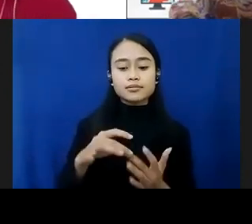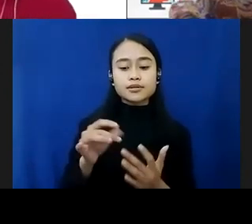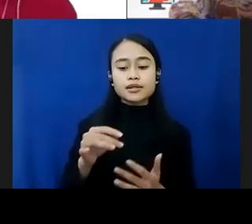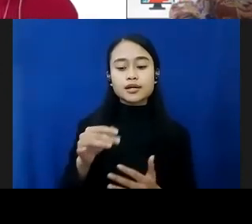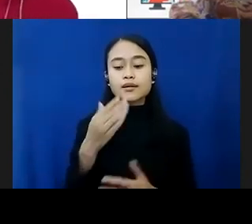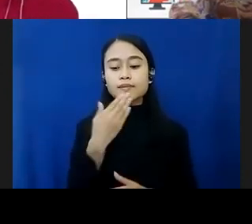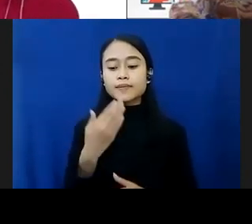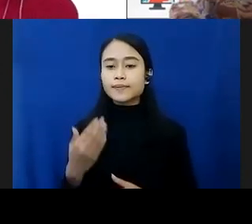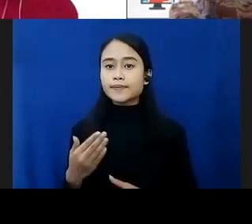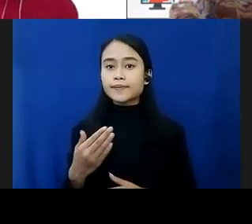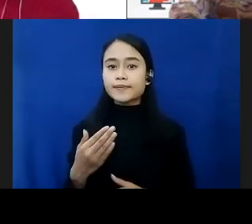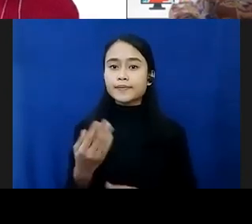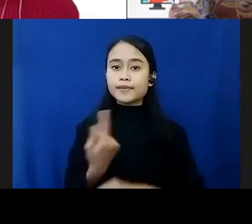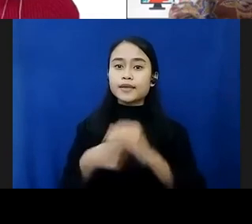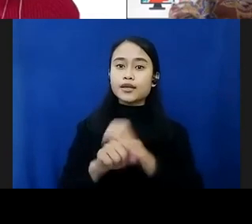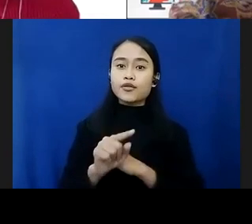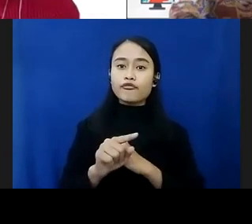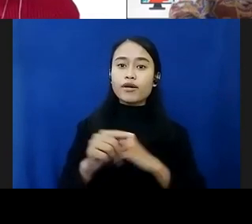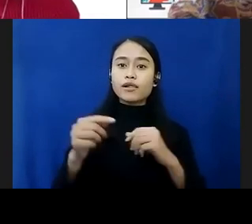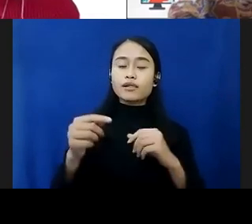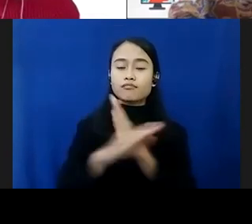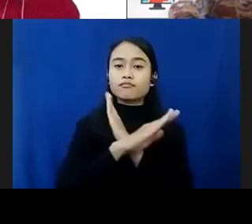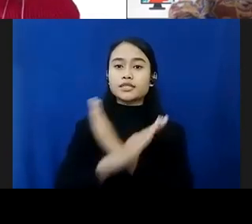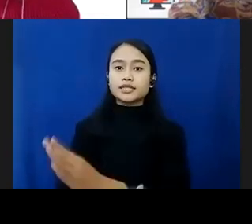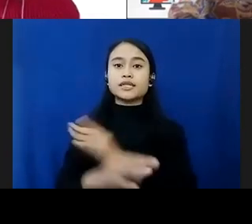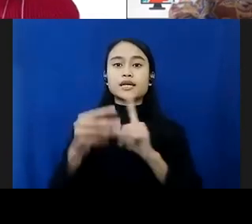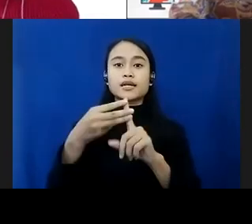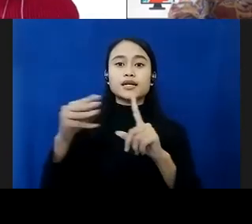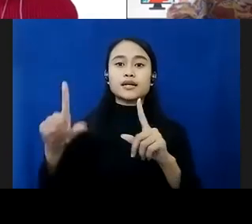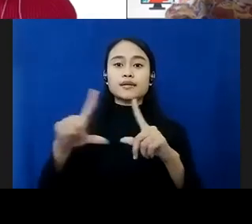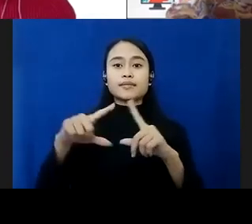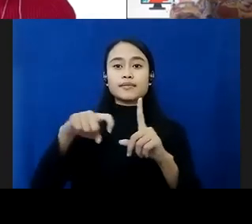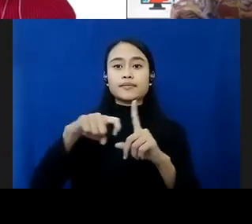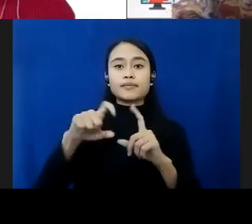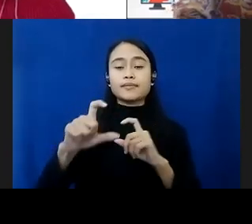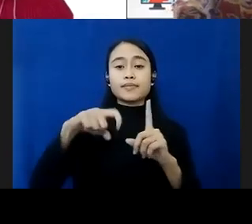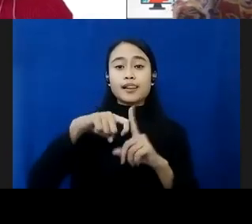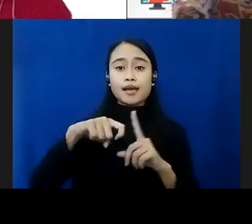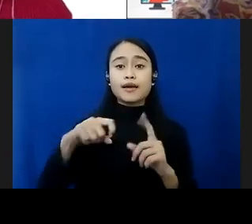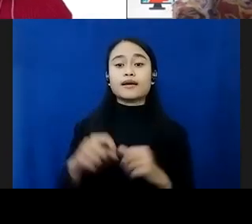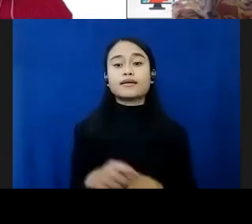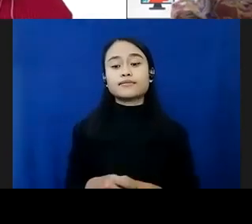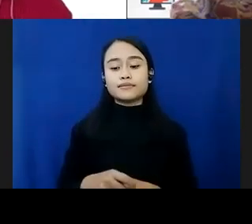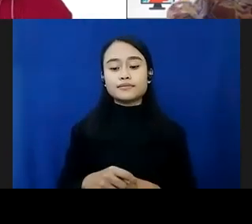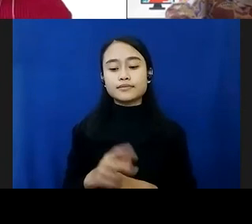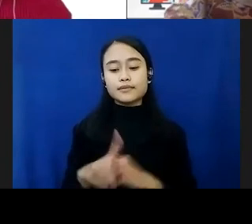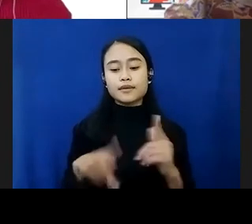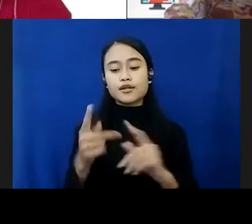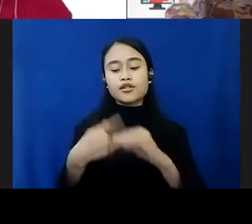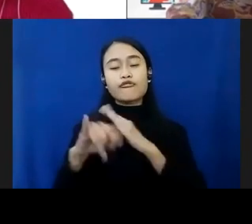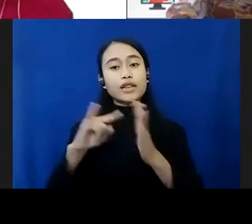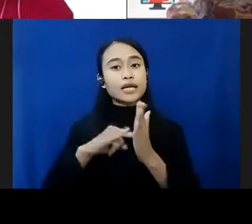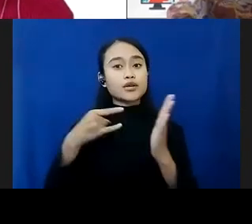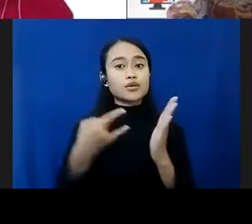they will get that message. And secondly, if we are going to engage with technology in terms of